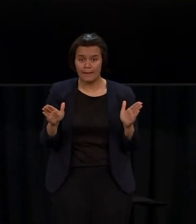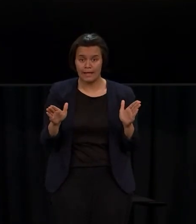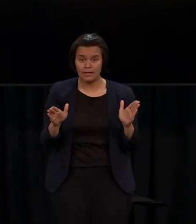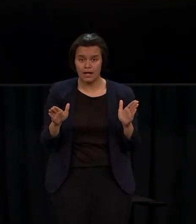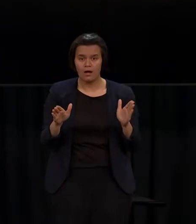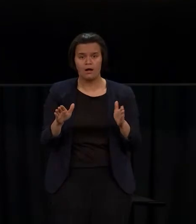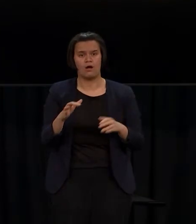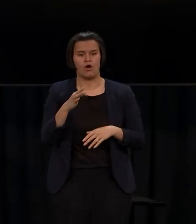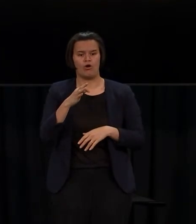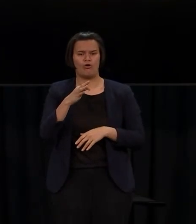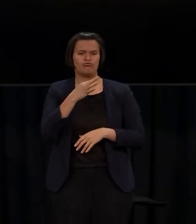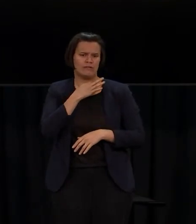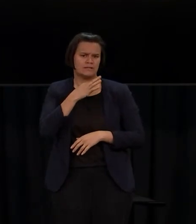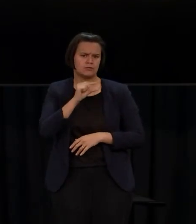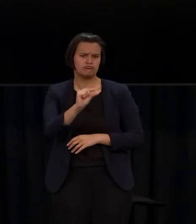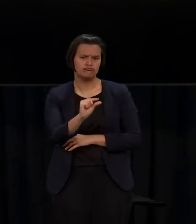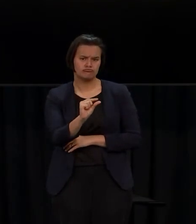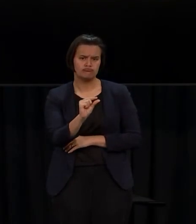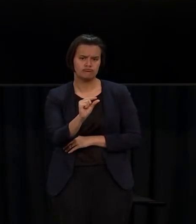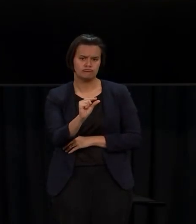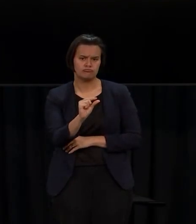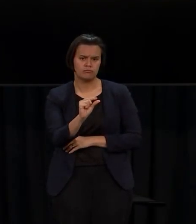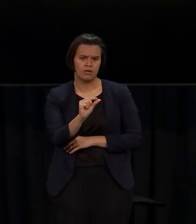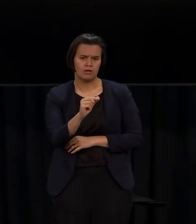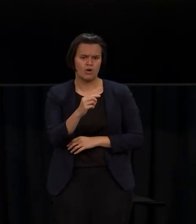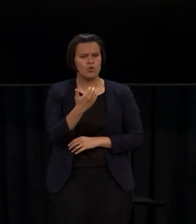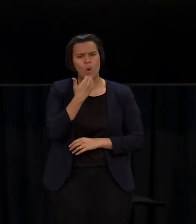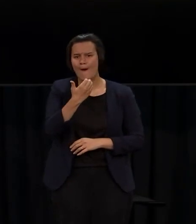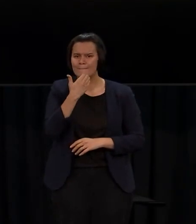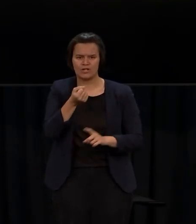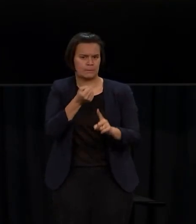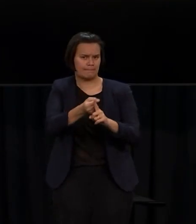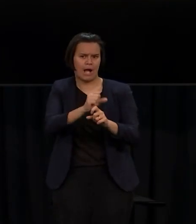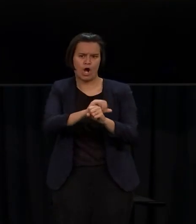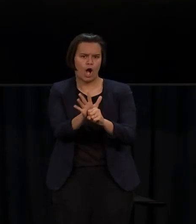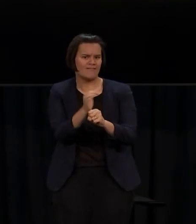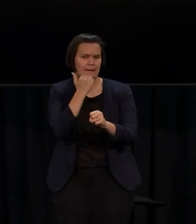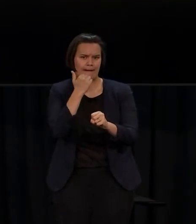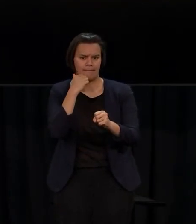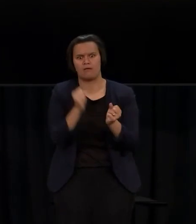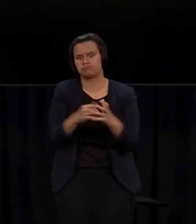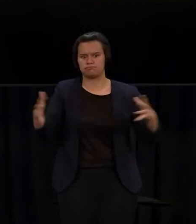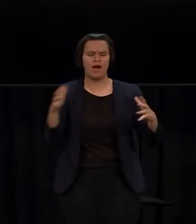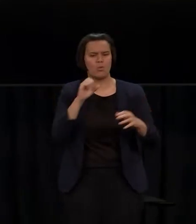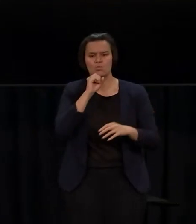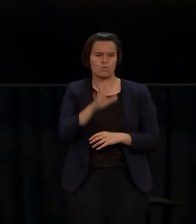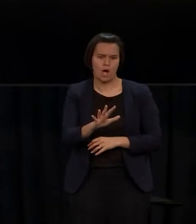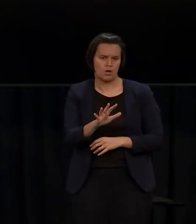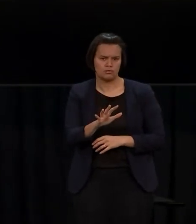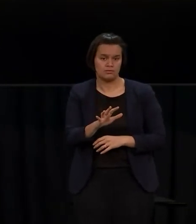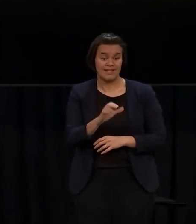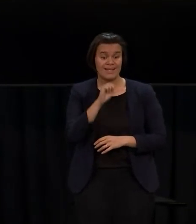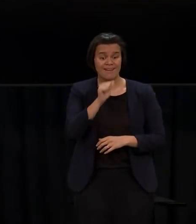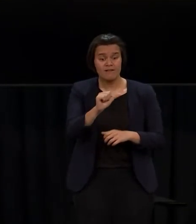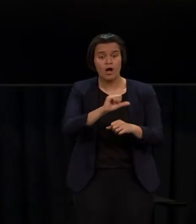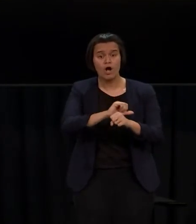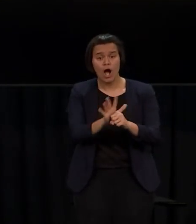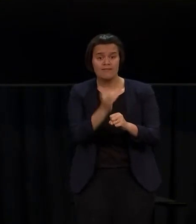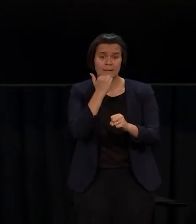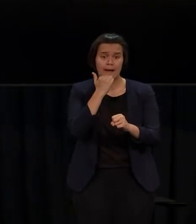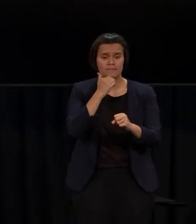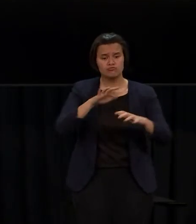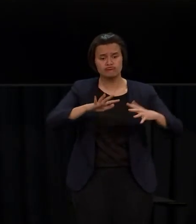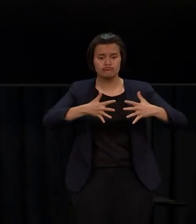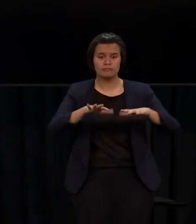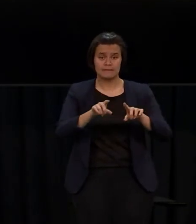case increases, and therefore if it doesn't contribute in that way, it's less likely to cause an increase in hospitalisations. We know